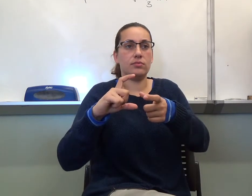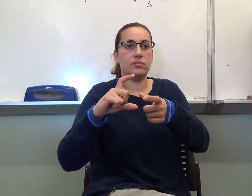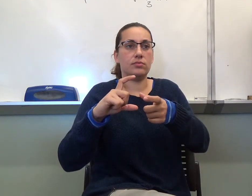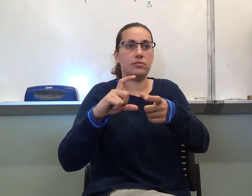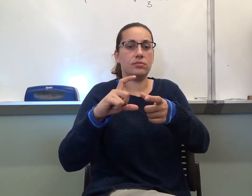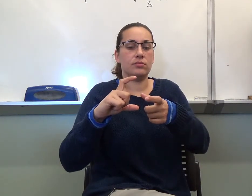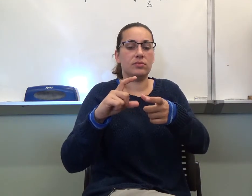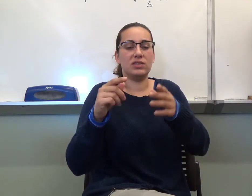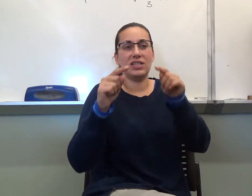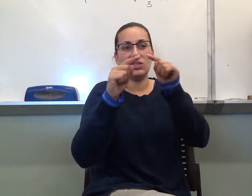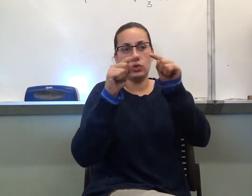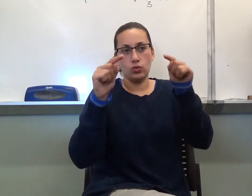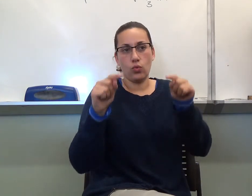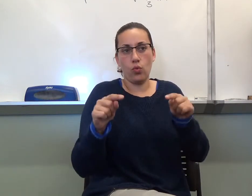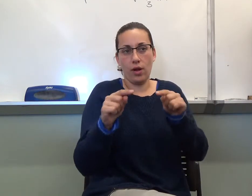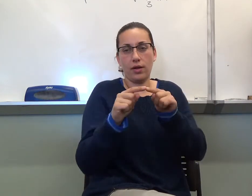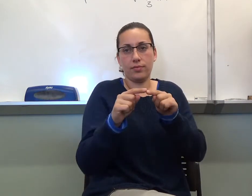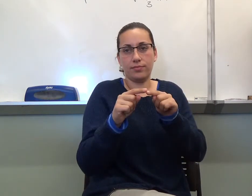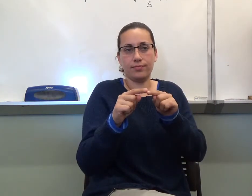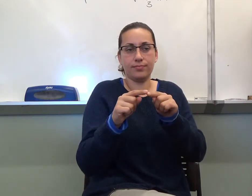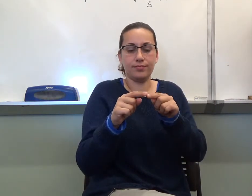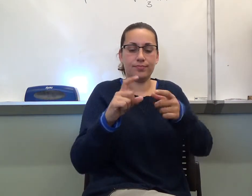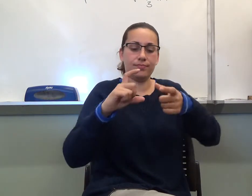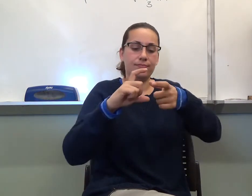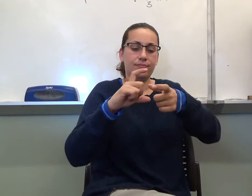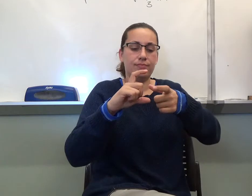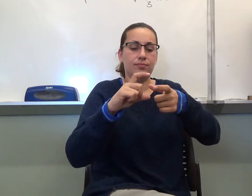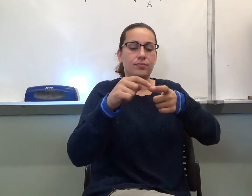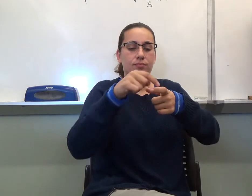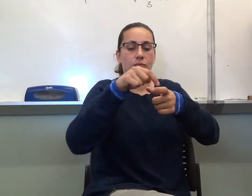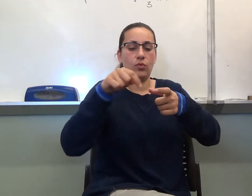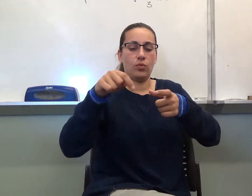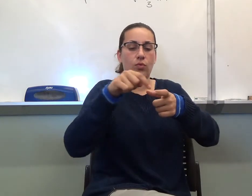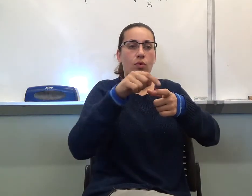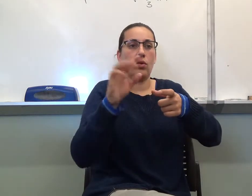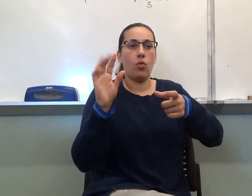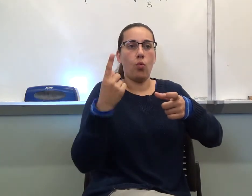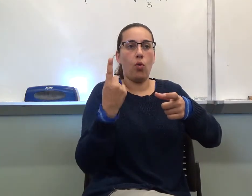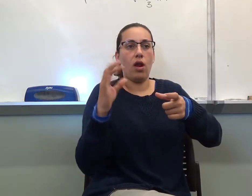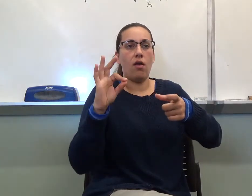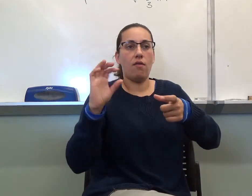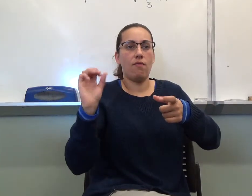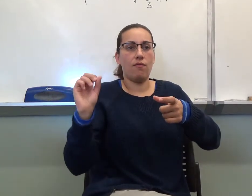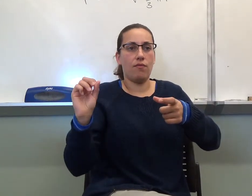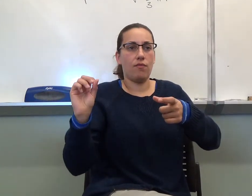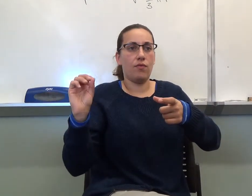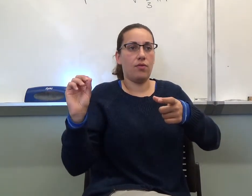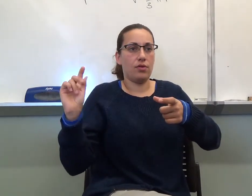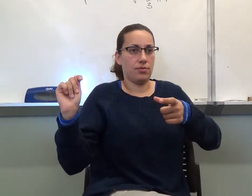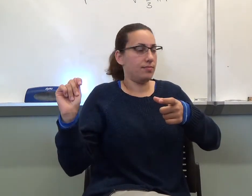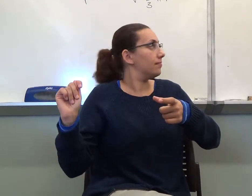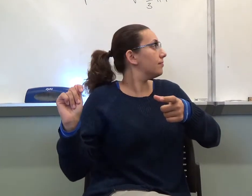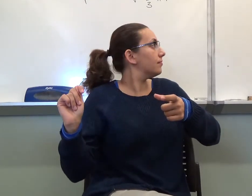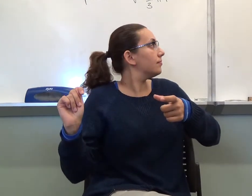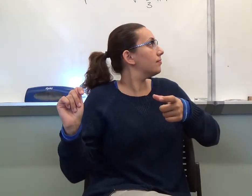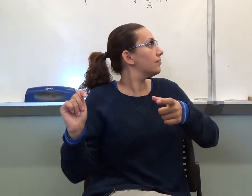it's got 1 foot here, and that's all it's got. And then they take that two-dimensional object of the